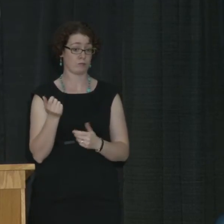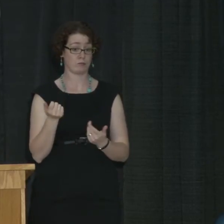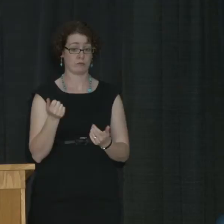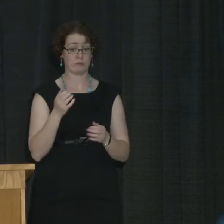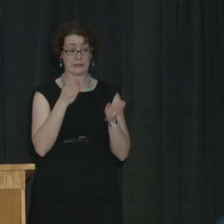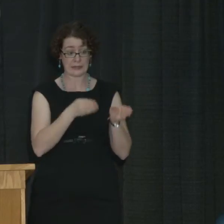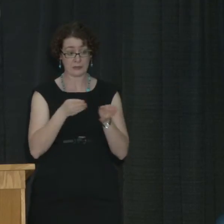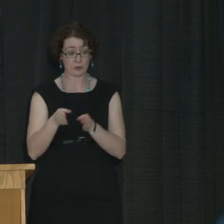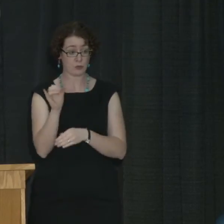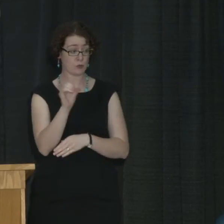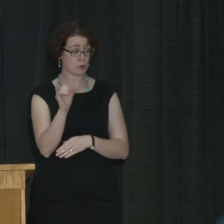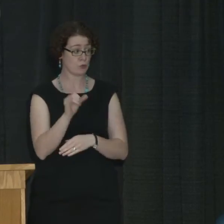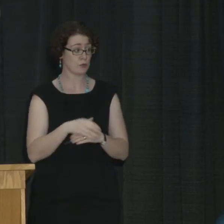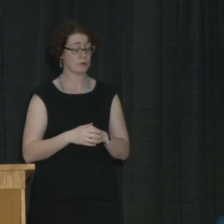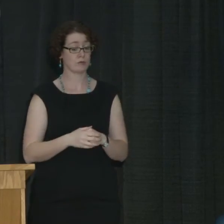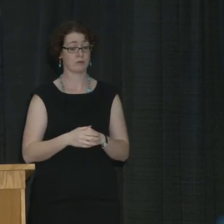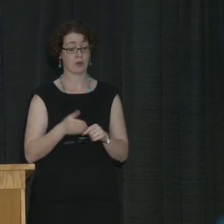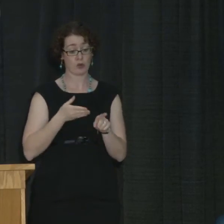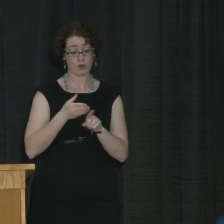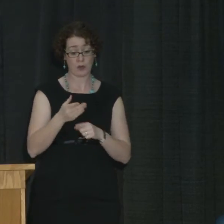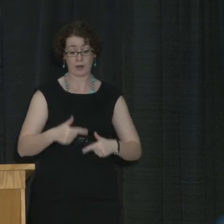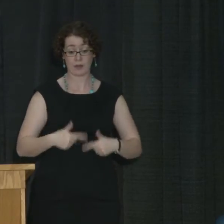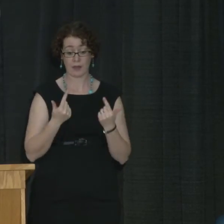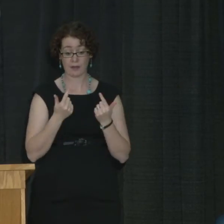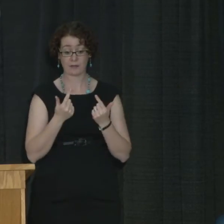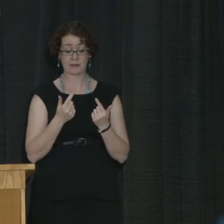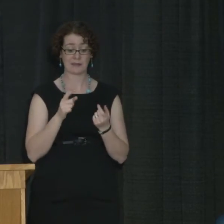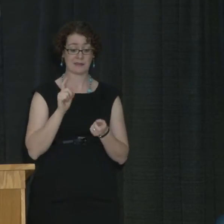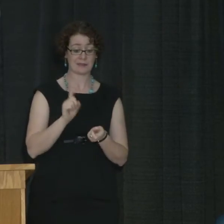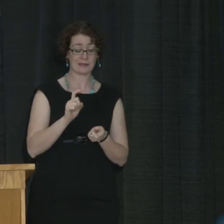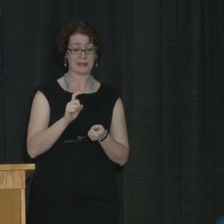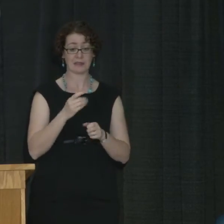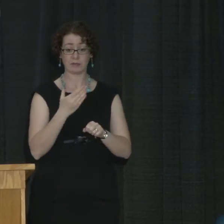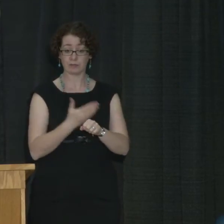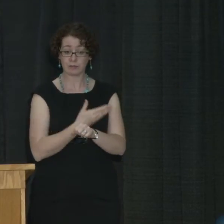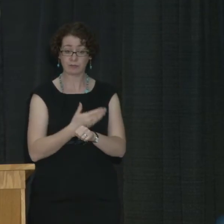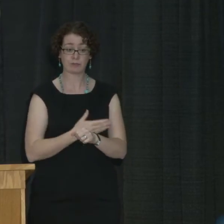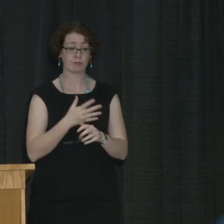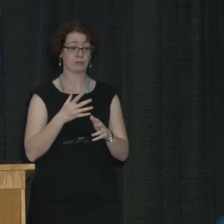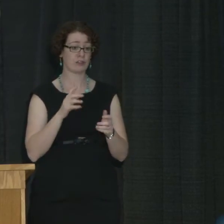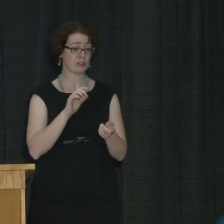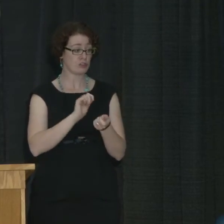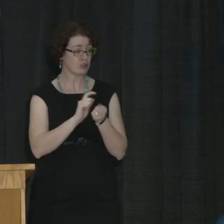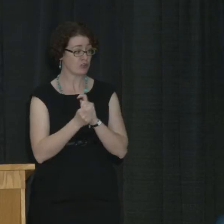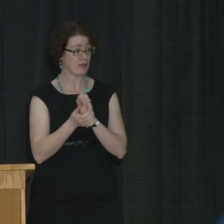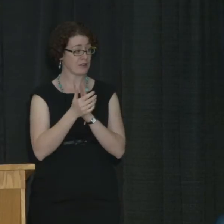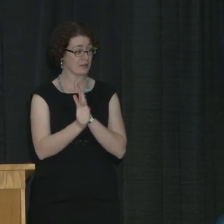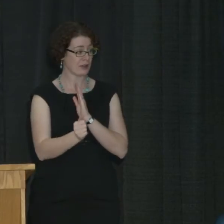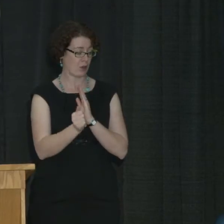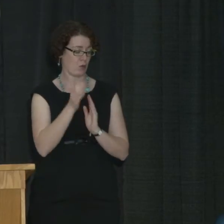as individuals, because throughout our career and life cycle, the need to update and change our skills is